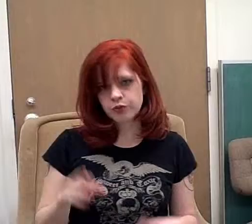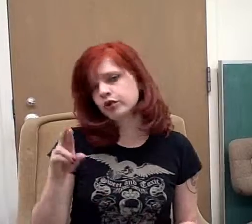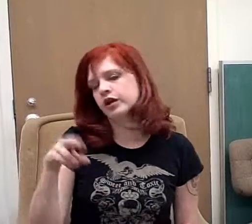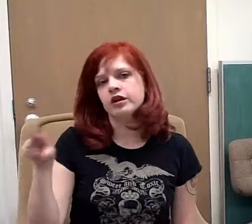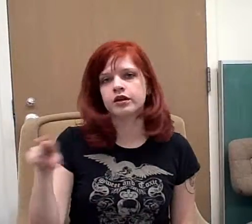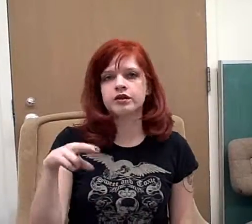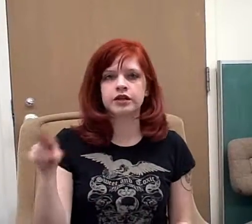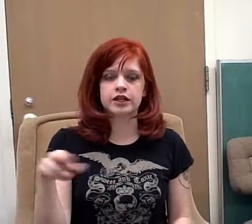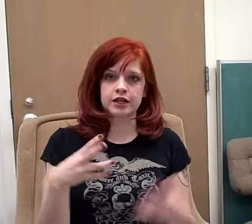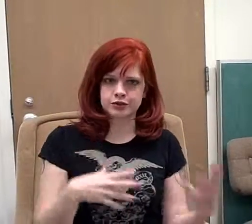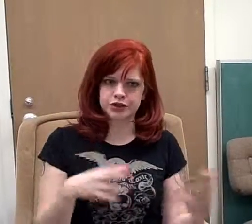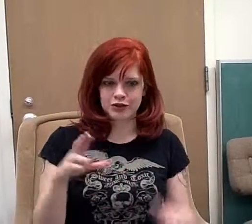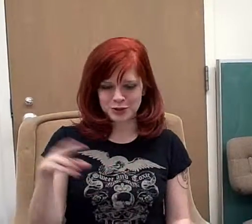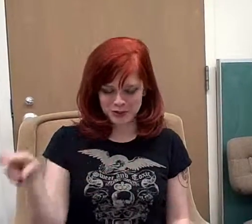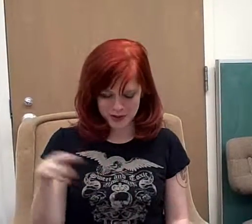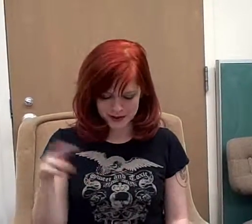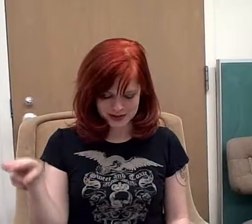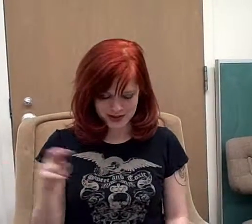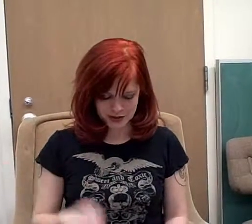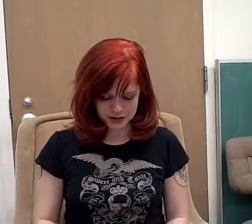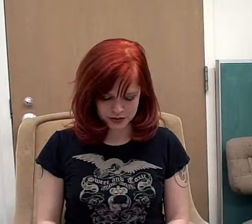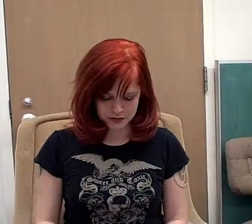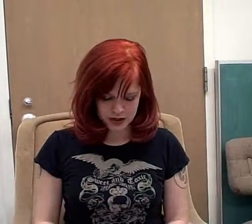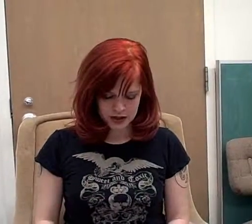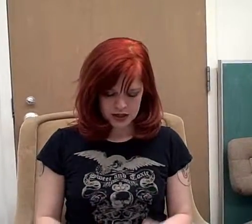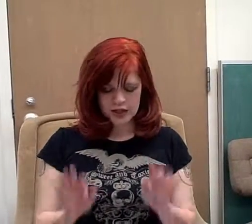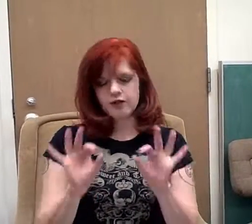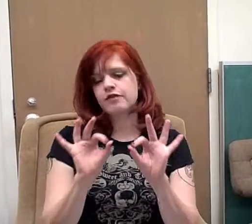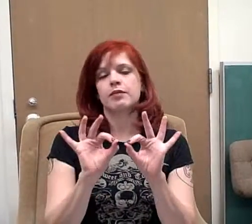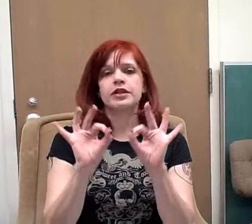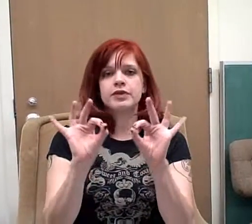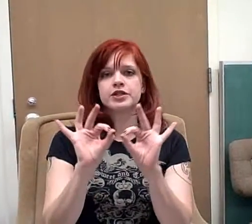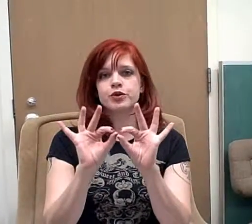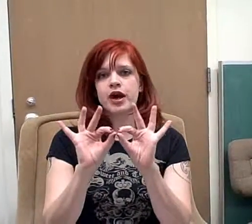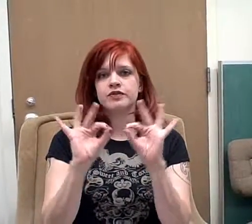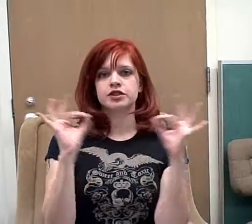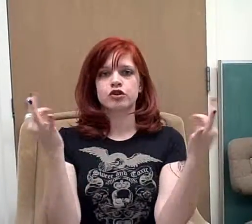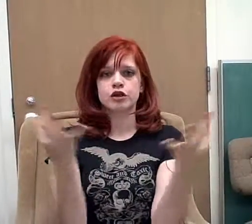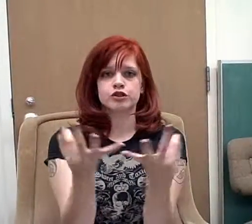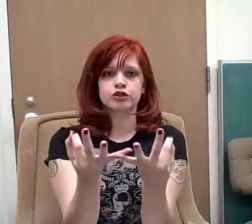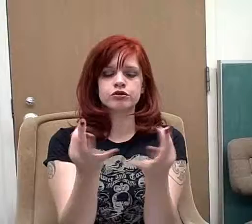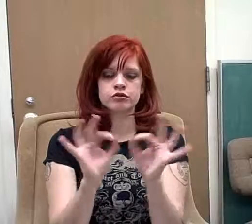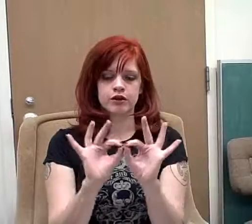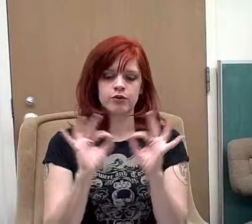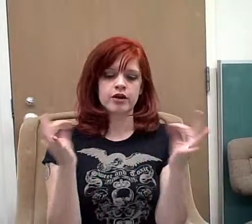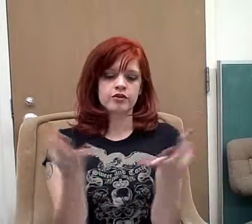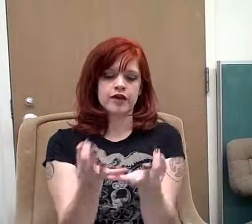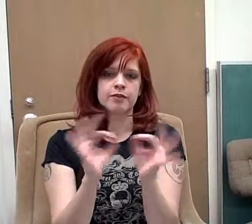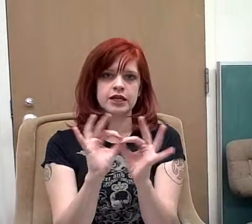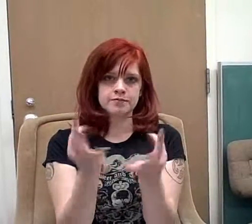or in a nice restaurant or something, you might say restroom. Family, make 2 F's and draw a circle around, family.